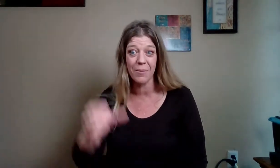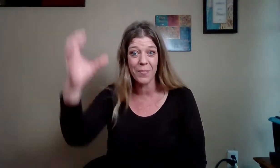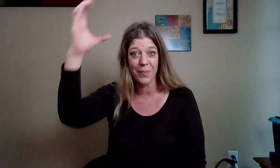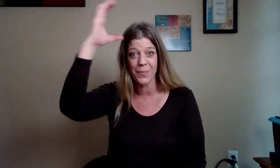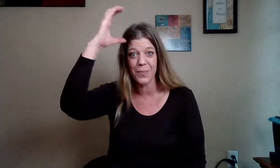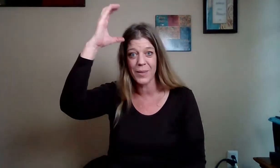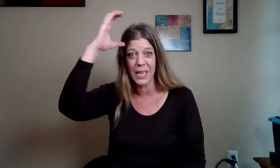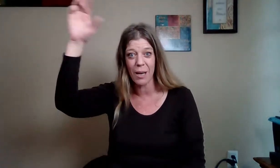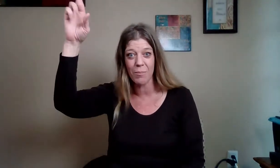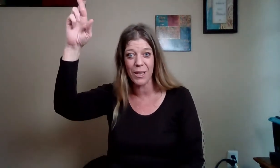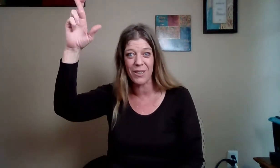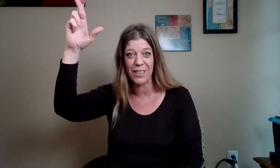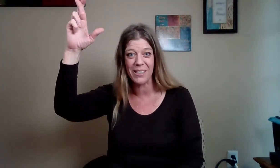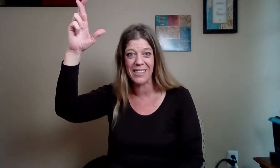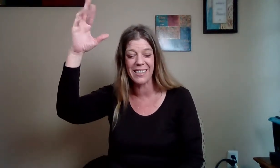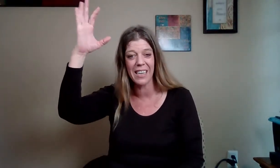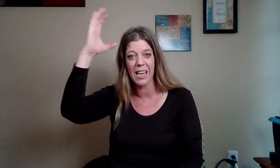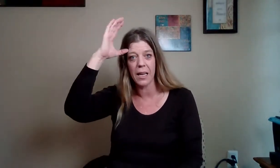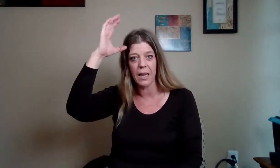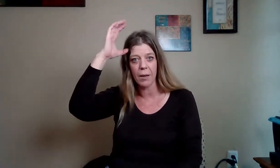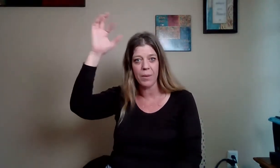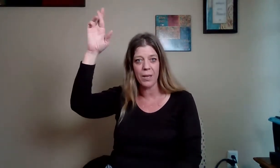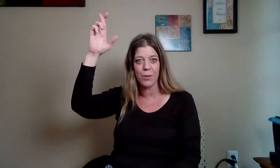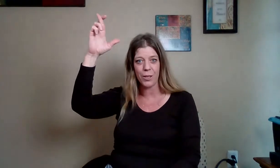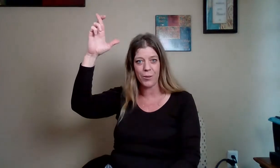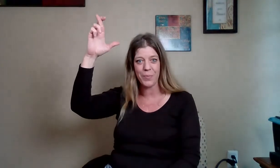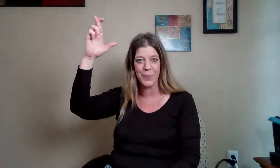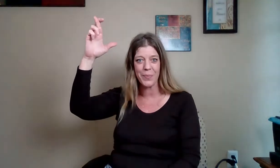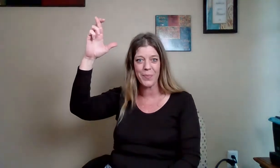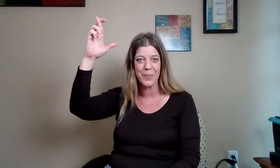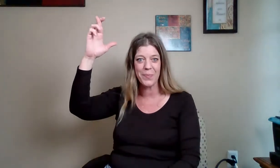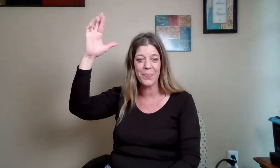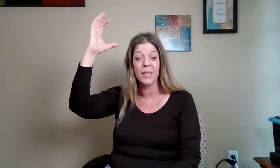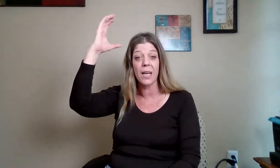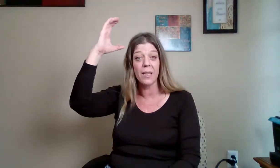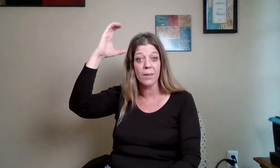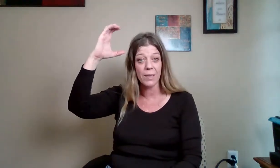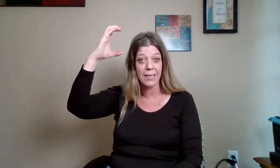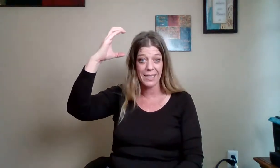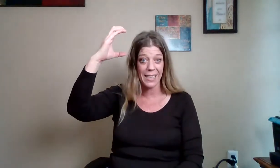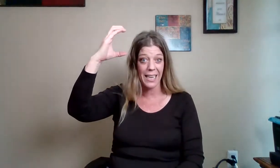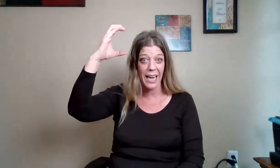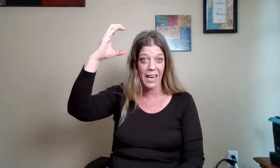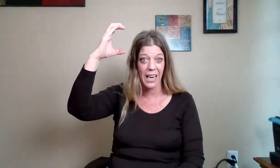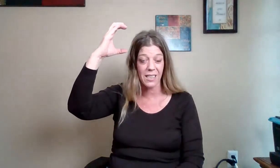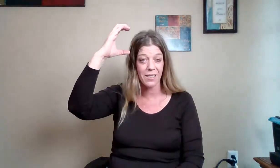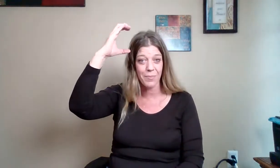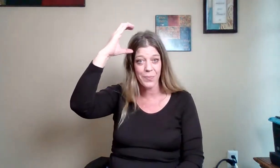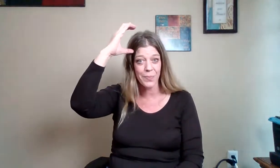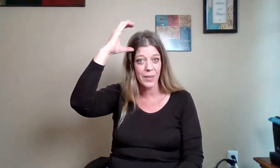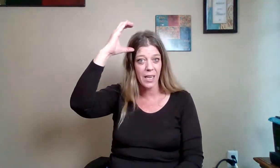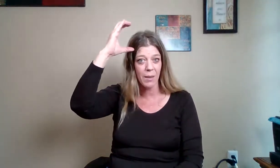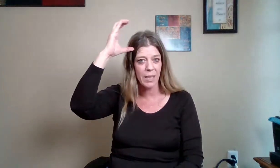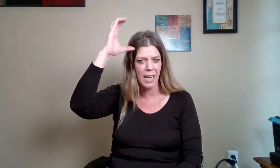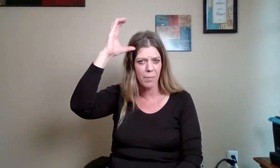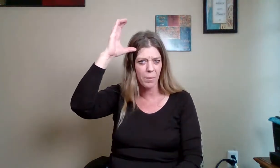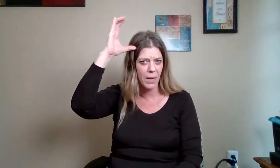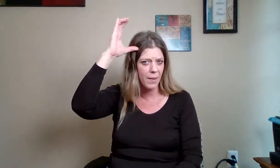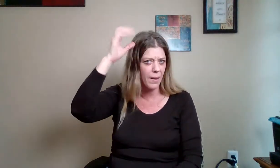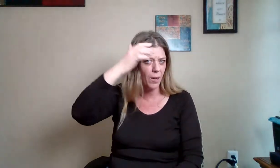Okay? Computer. Computer. So it's a C hand, and I'm tapping my